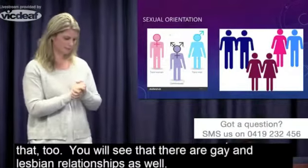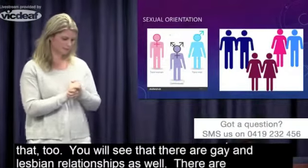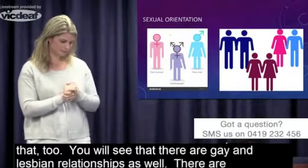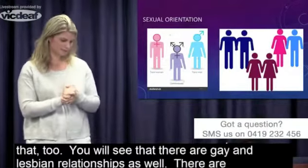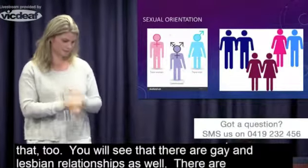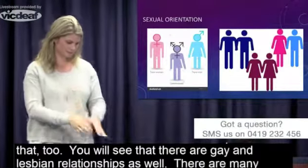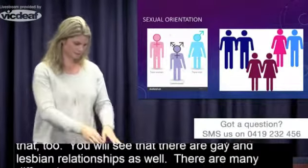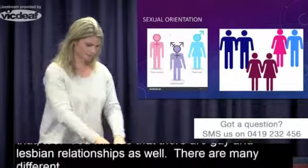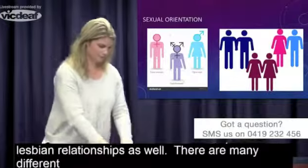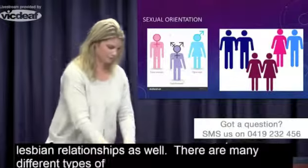relationships.